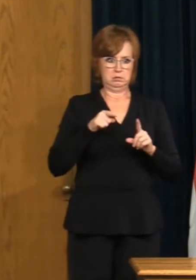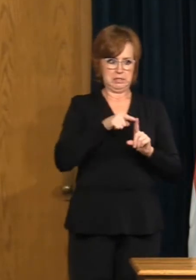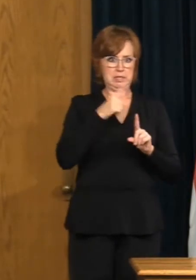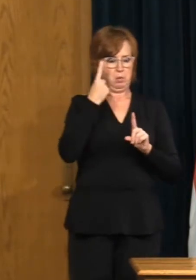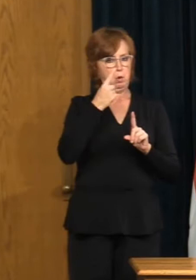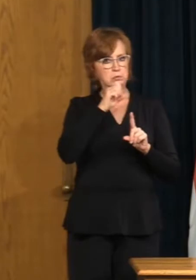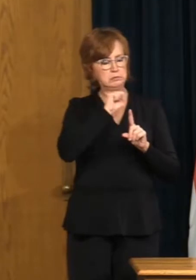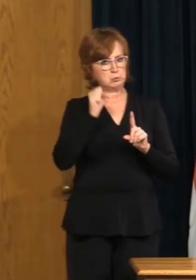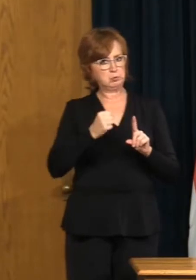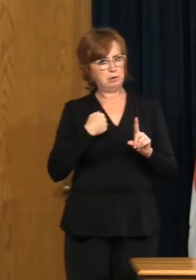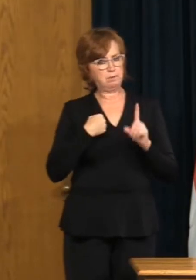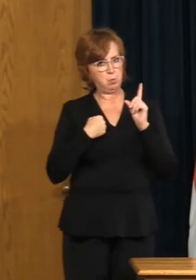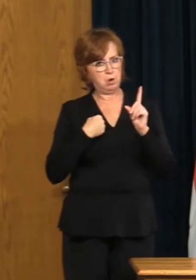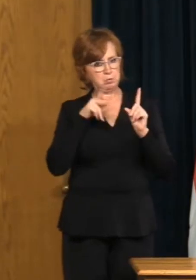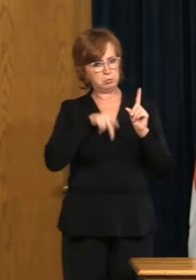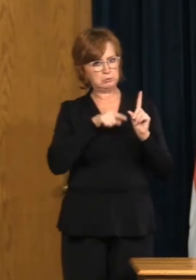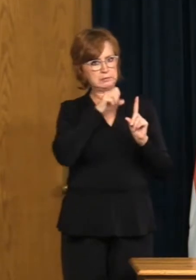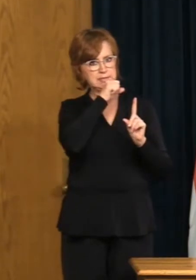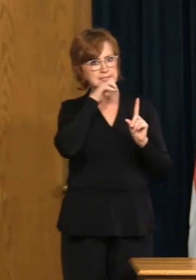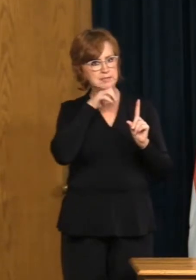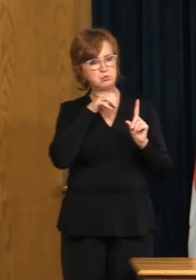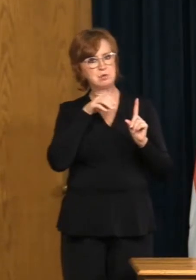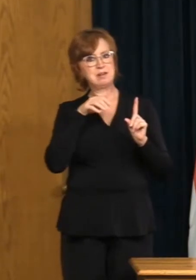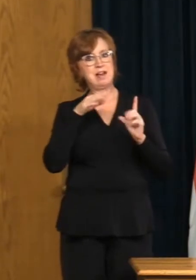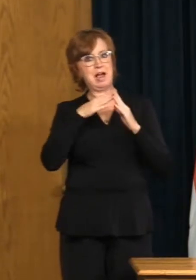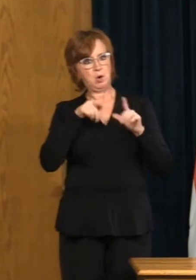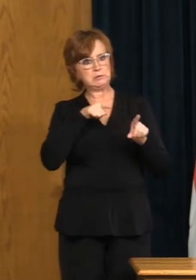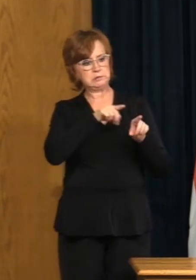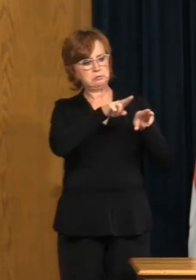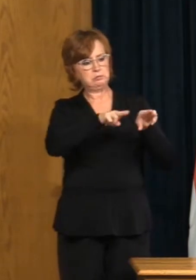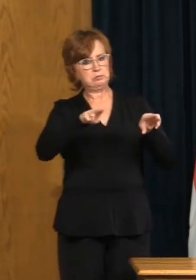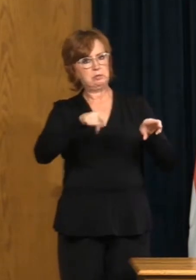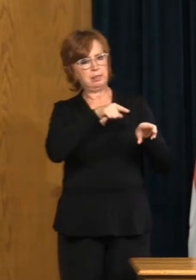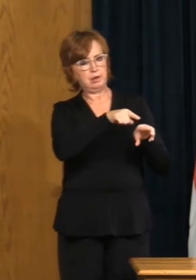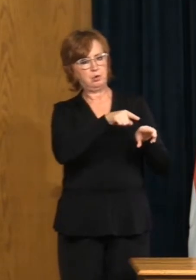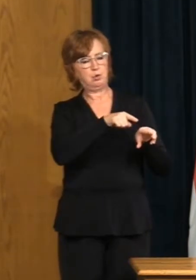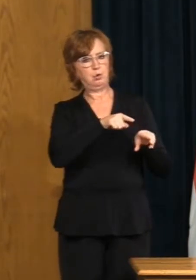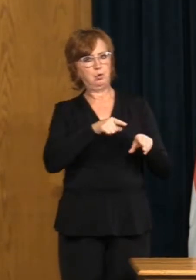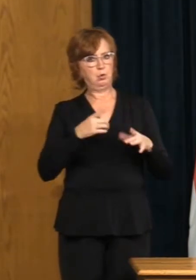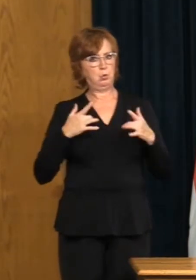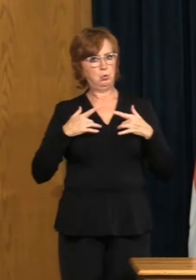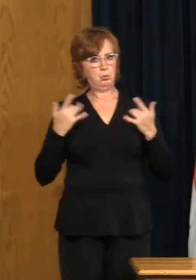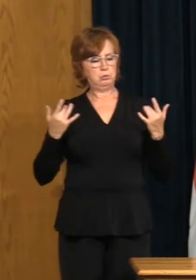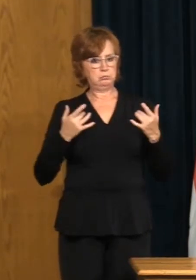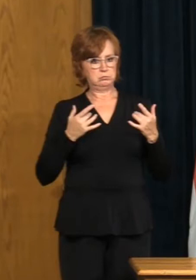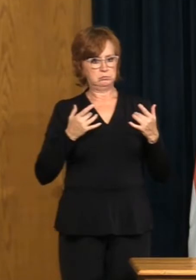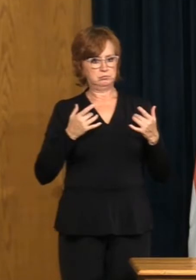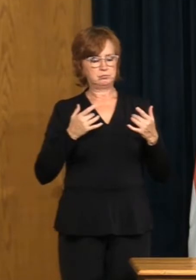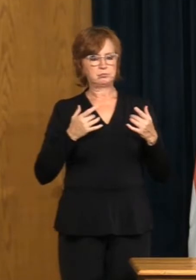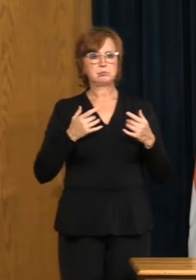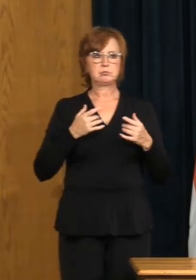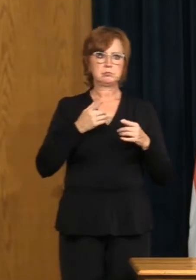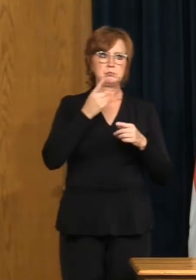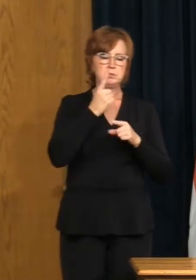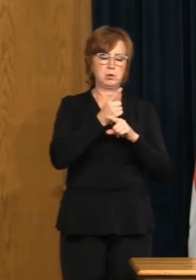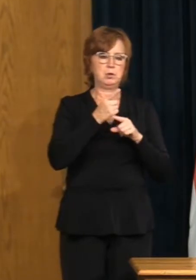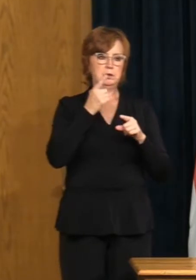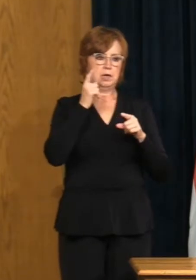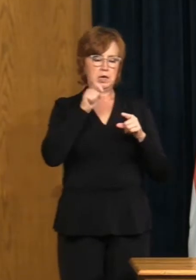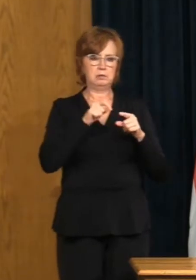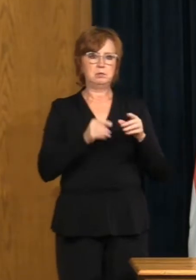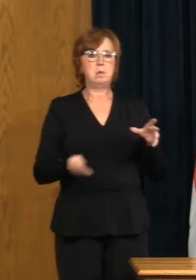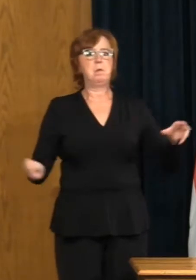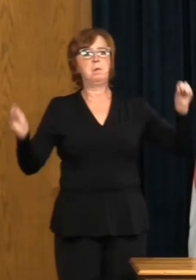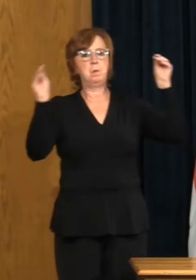of preventing importation of COVID-19 into settings where people are more vulnerable, so long-term care facilities, personal care